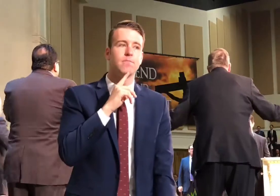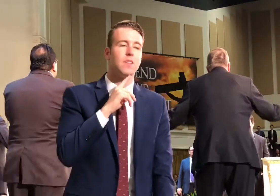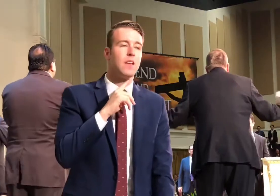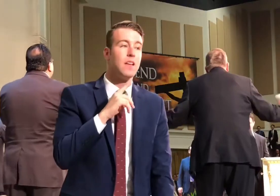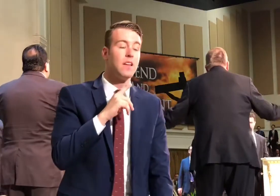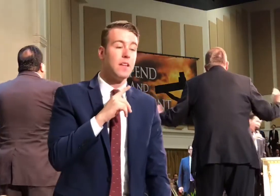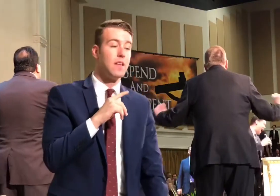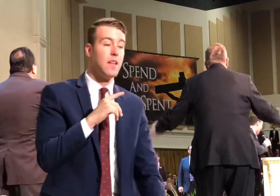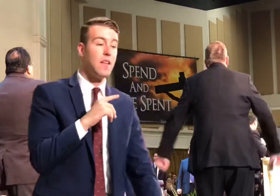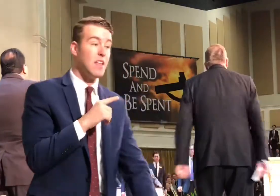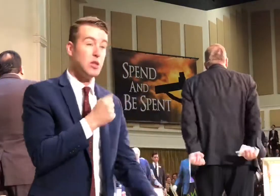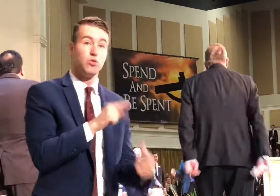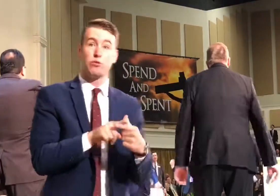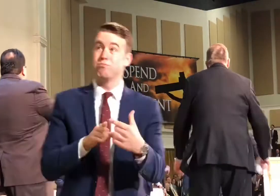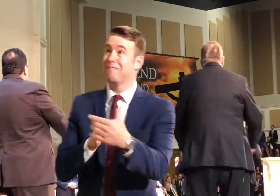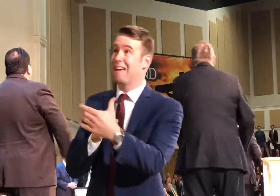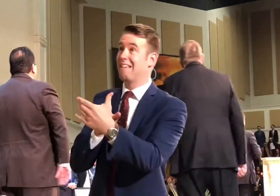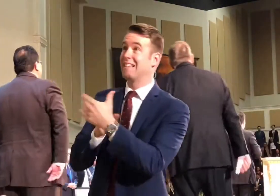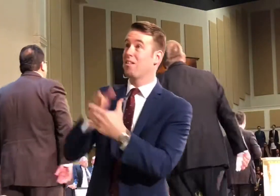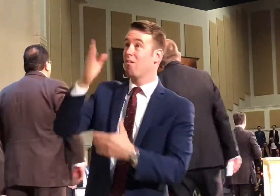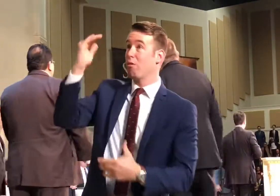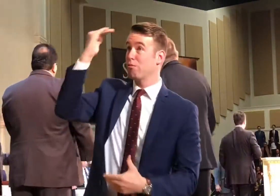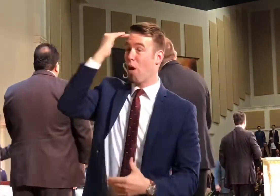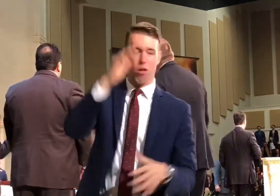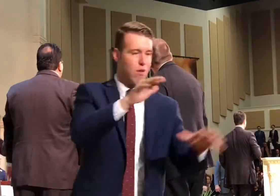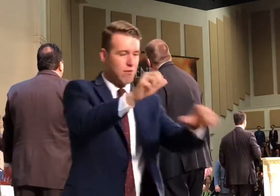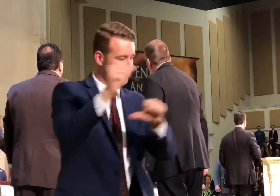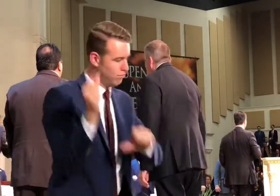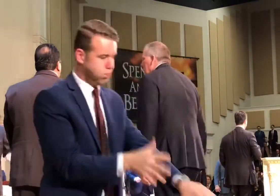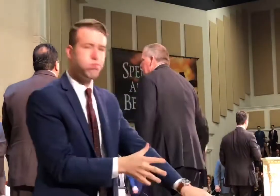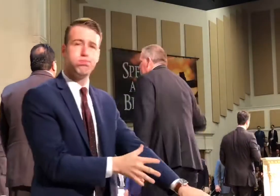against the knowledge of God.